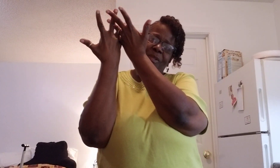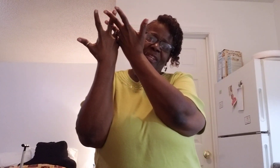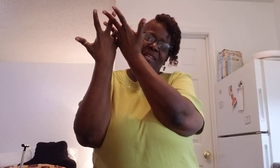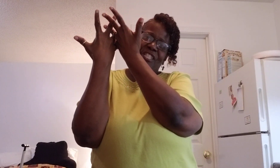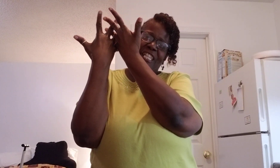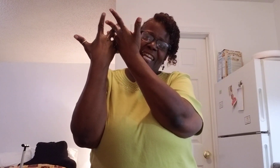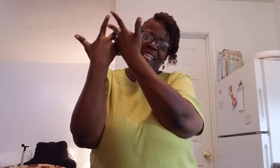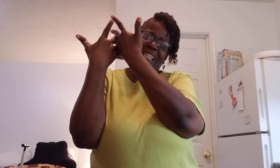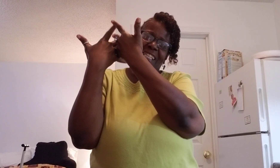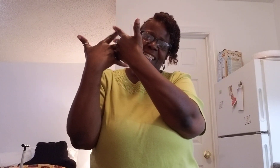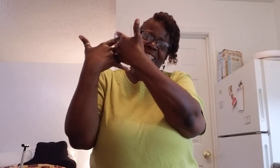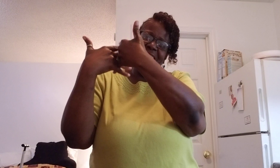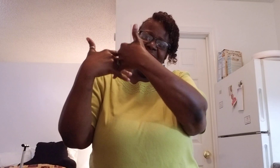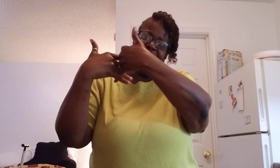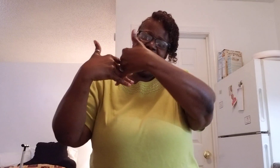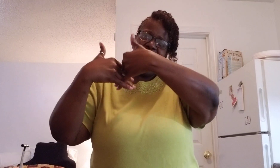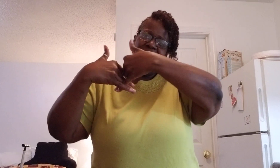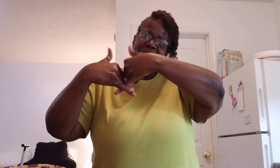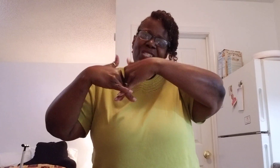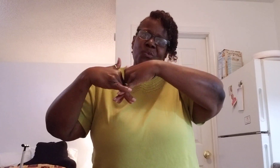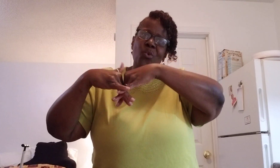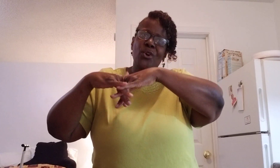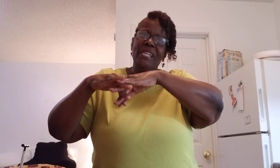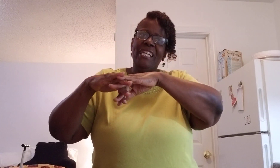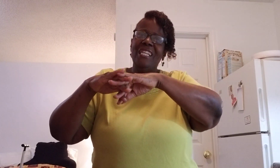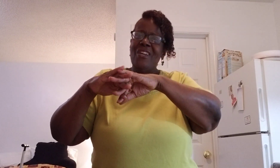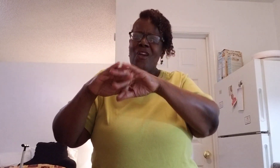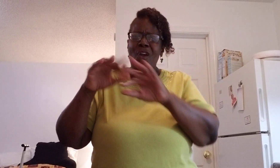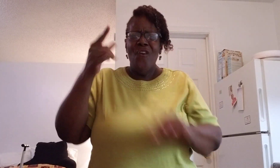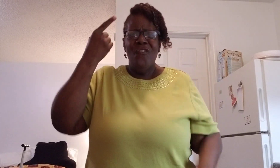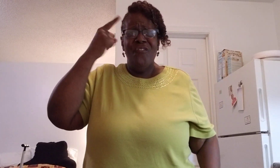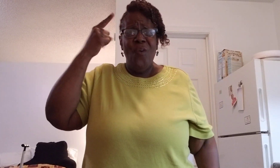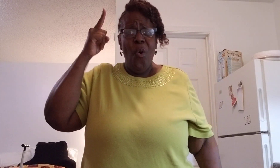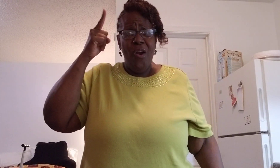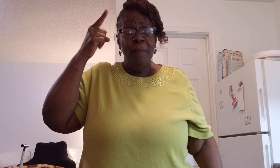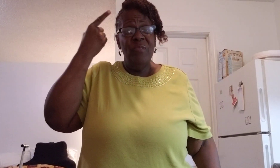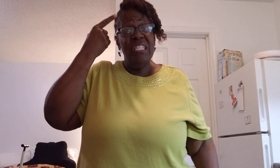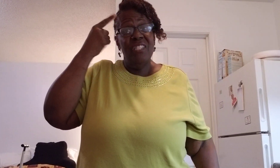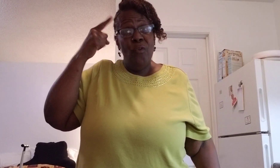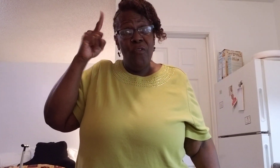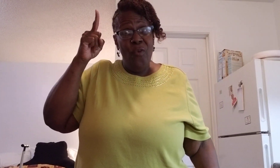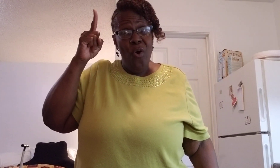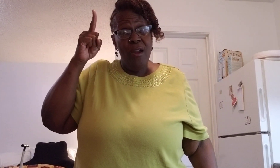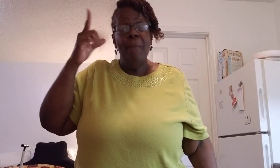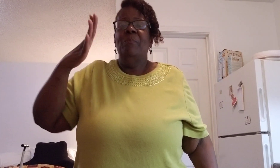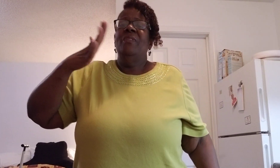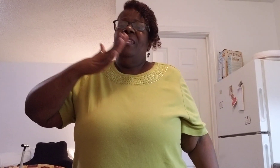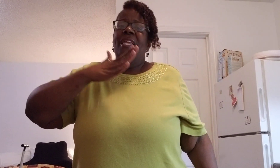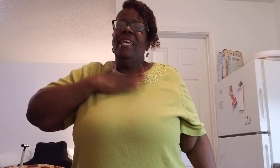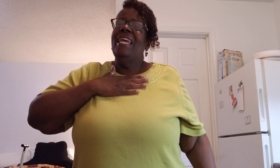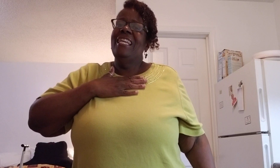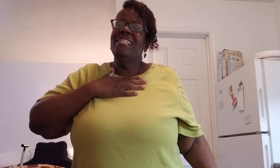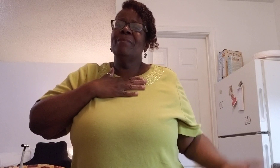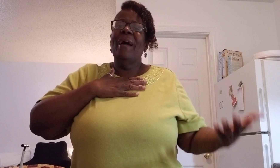think of a chain connecting together. Everything's working for, this is for. He says, my